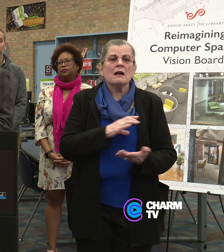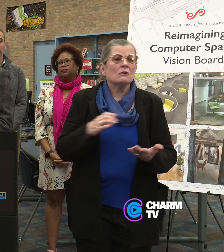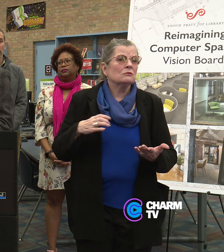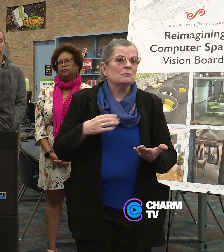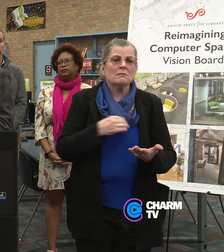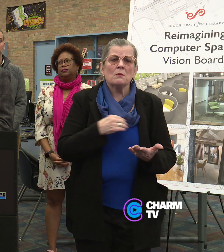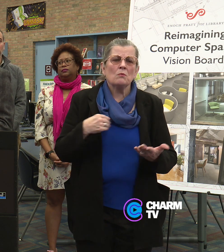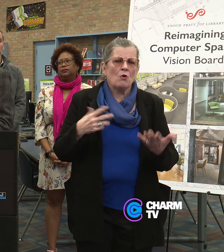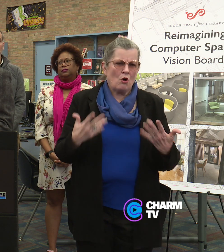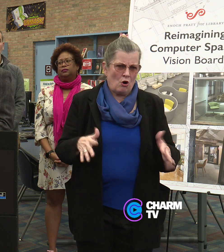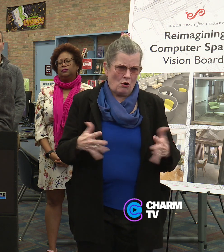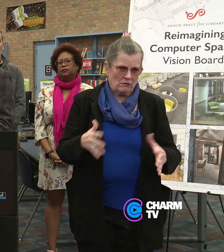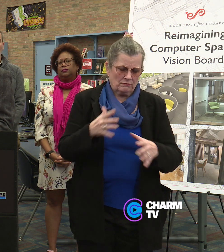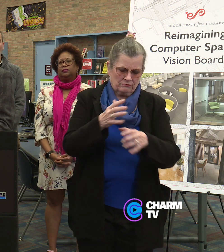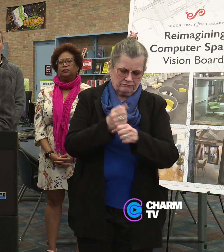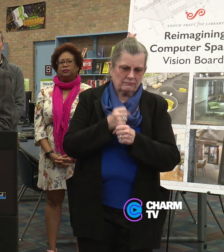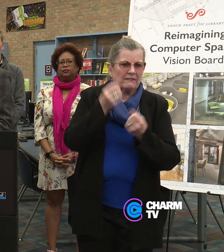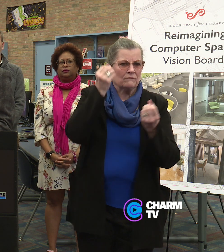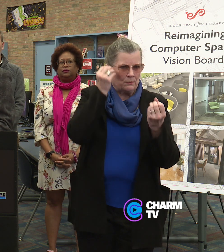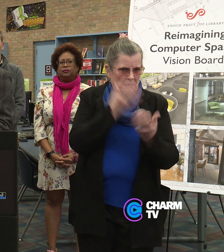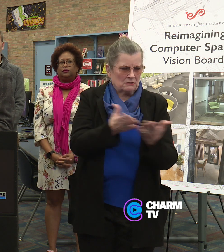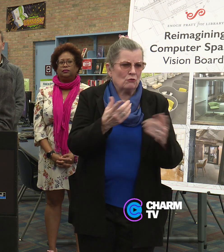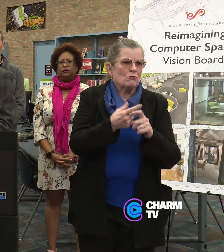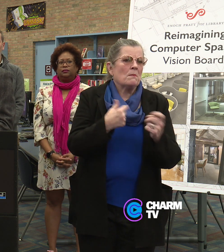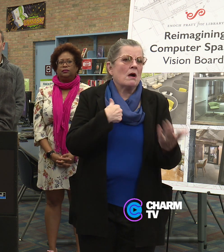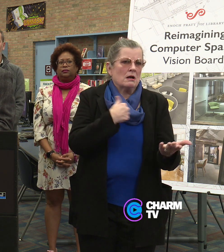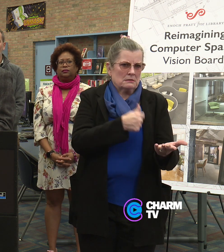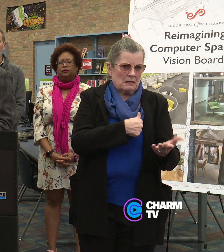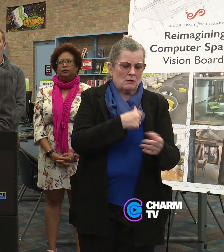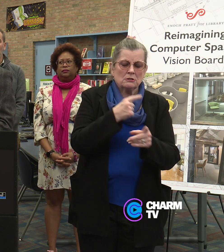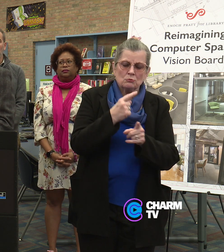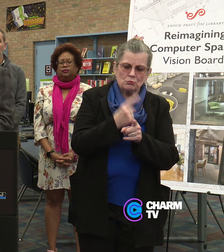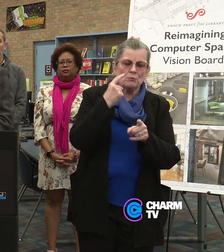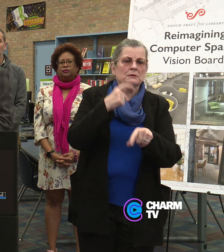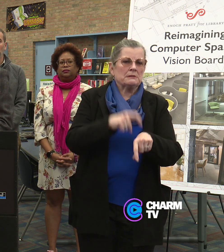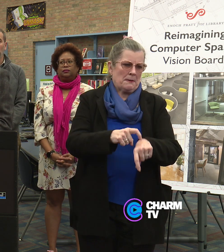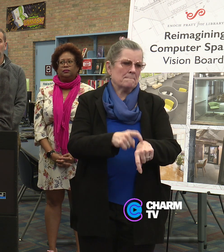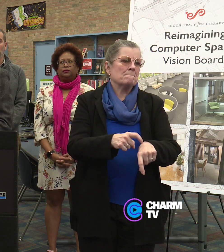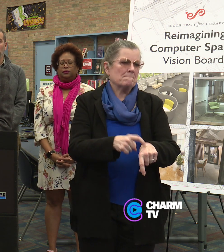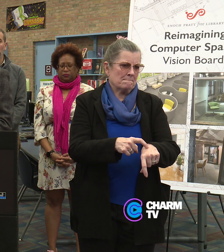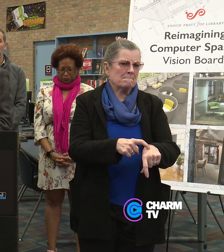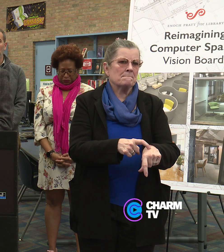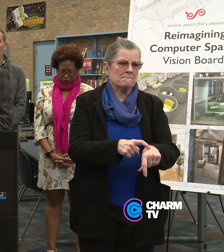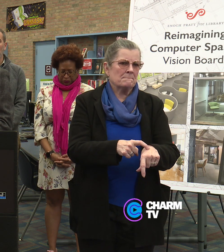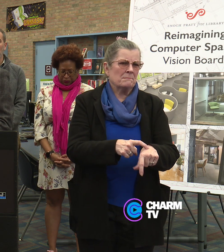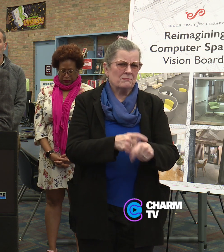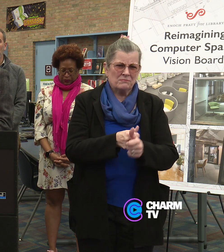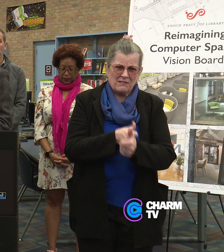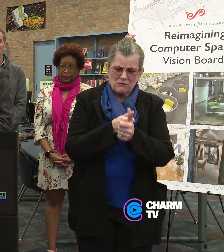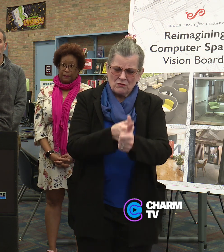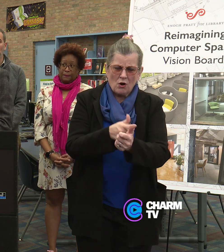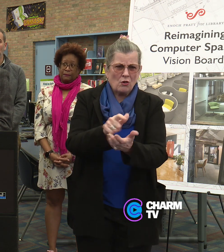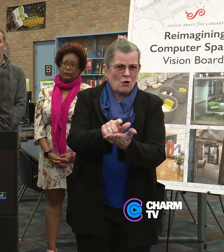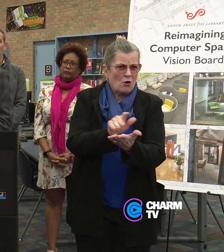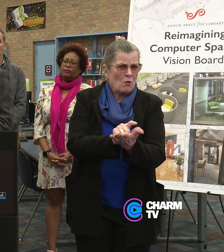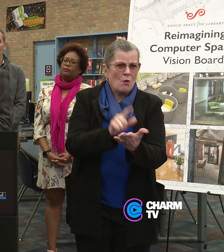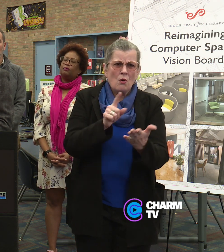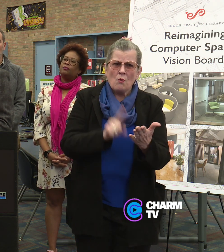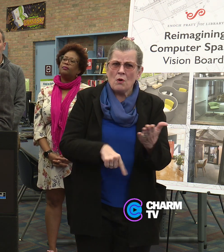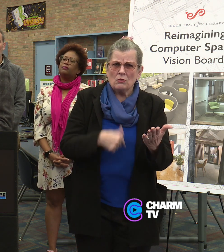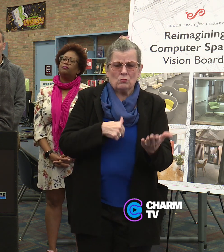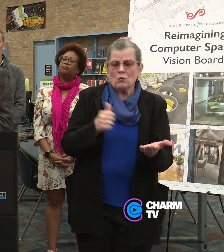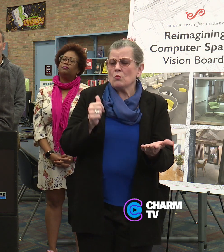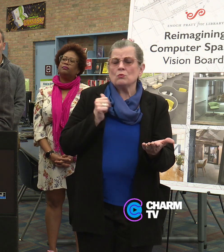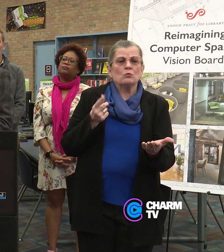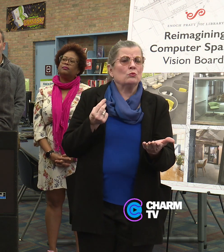their briefings from us in the appropriate time that we could do legally. Because what I will not do, Mackenzie, is do